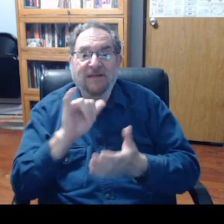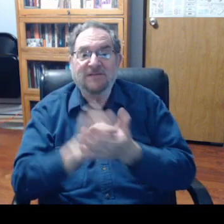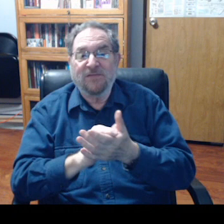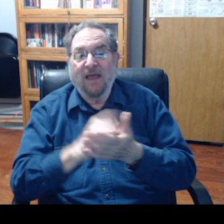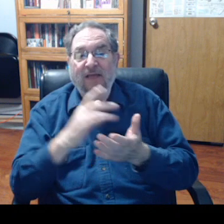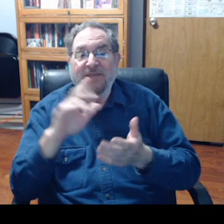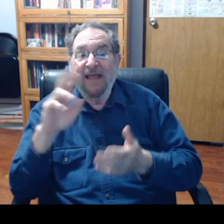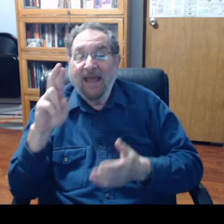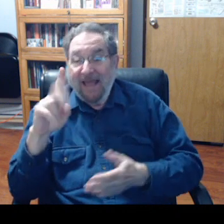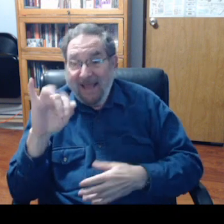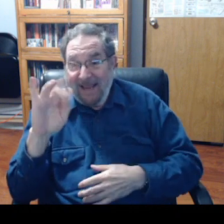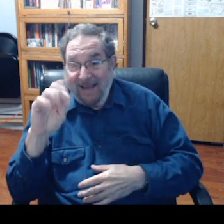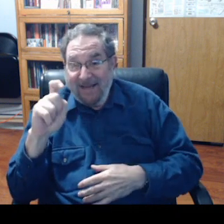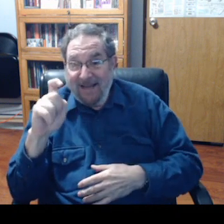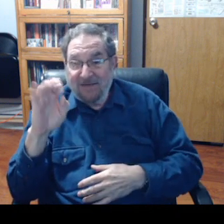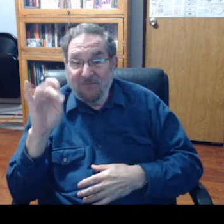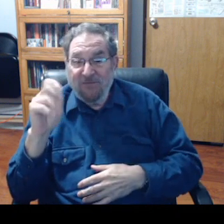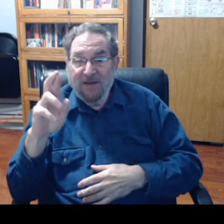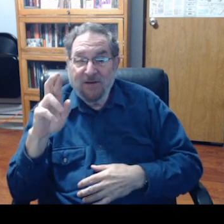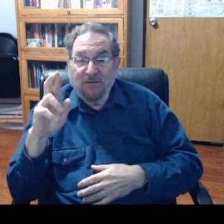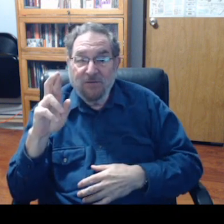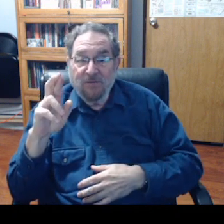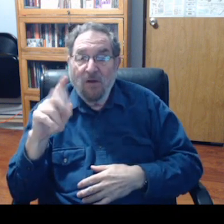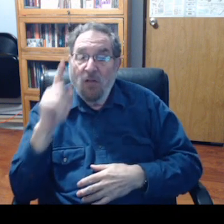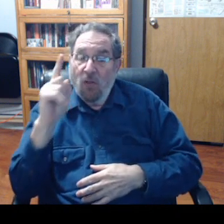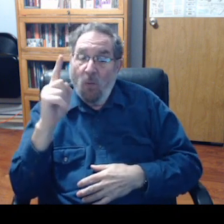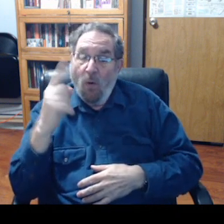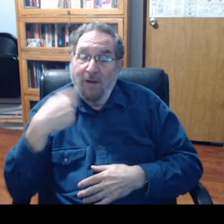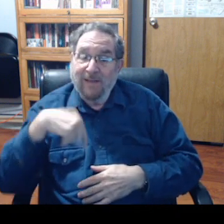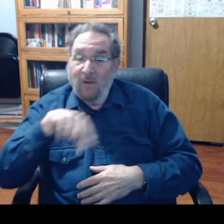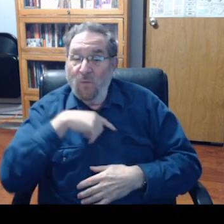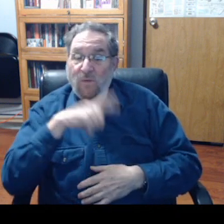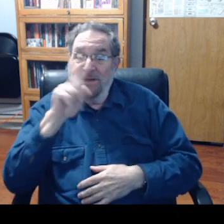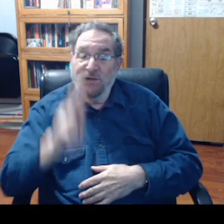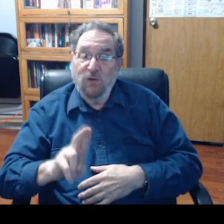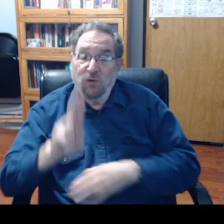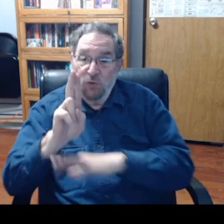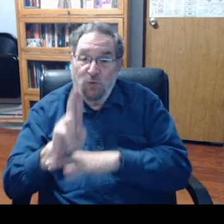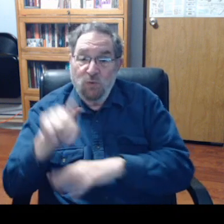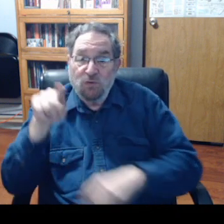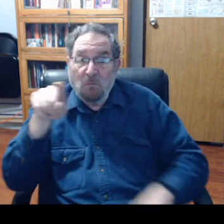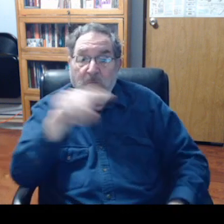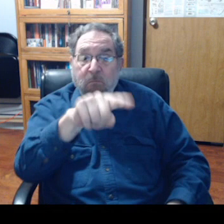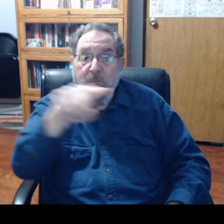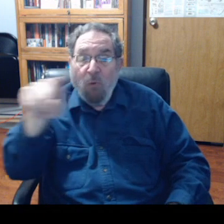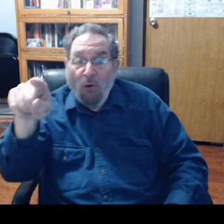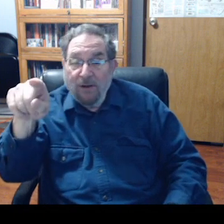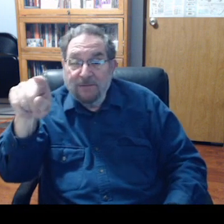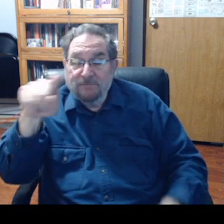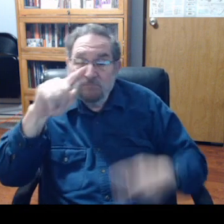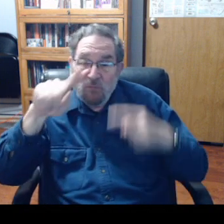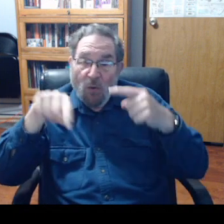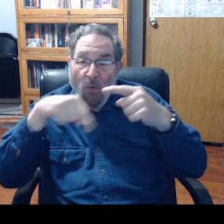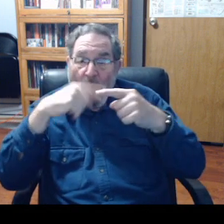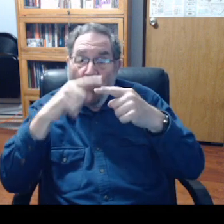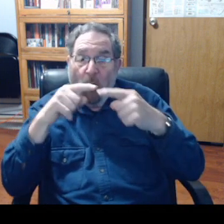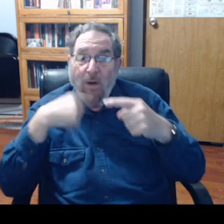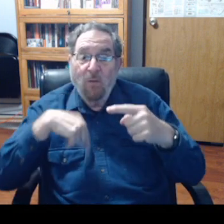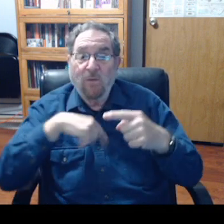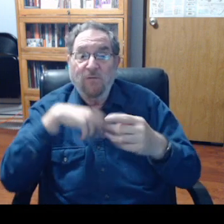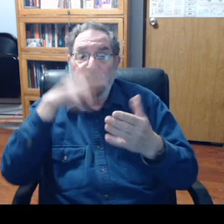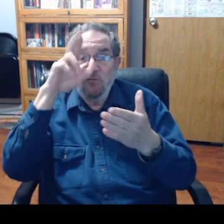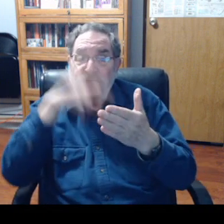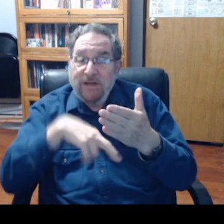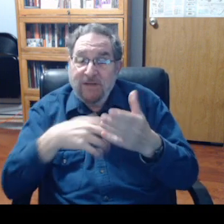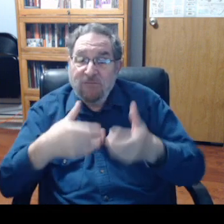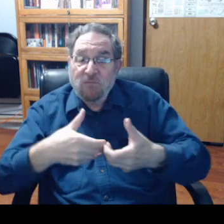Another belief is that the index finger, the one that we use to point when